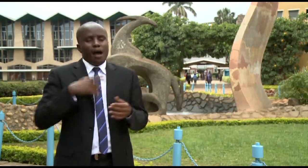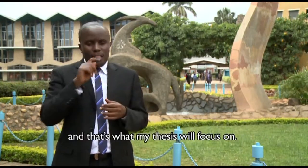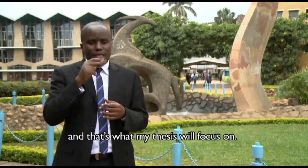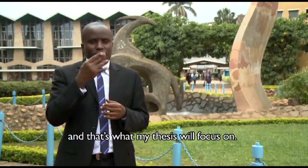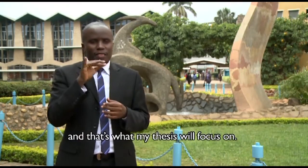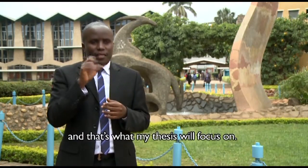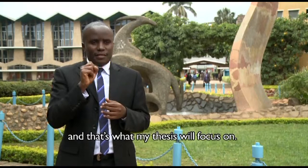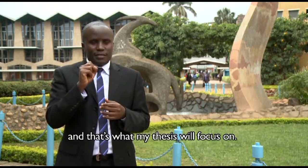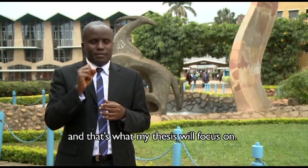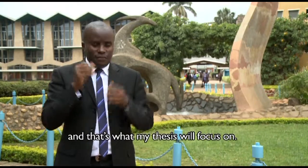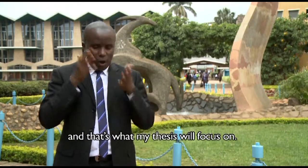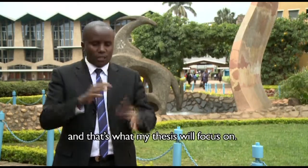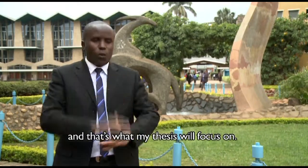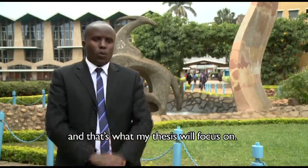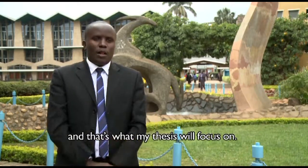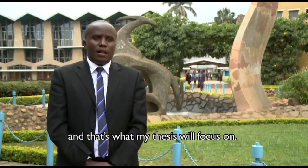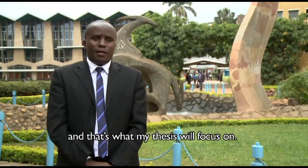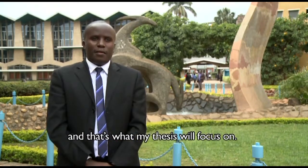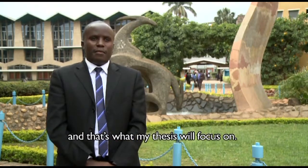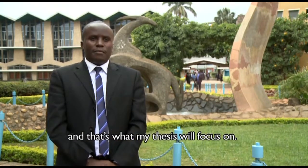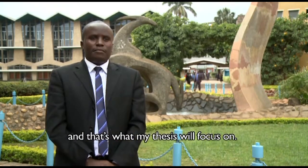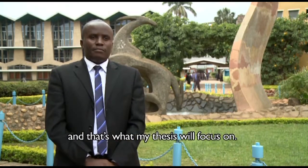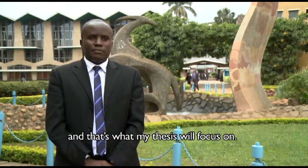And that's what my thesis will focus on.